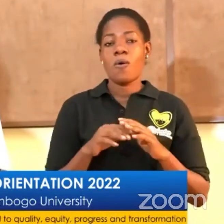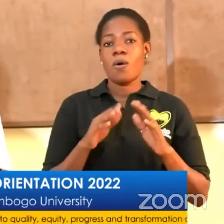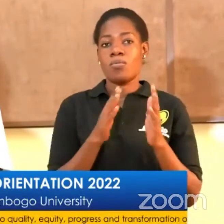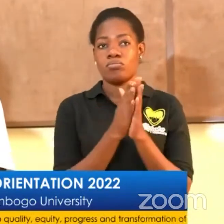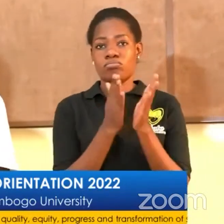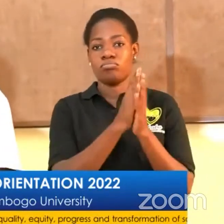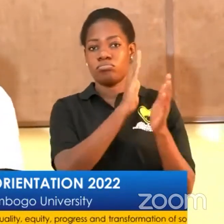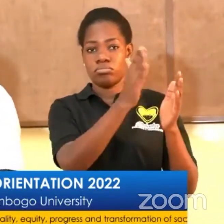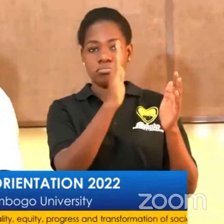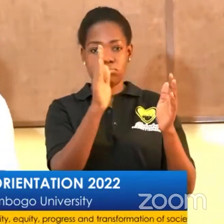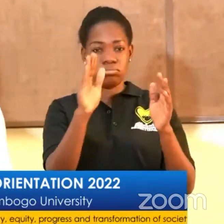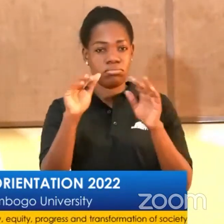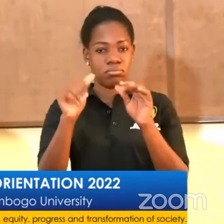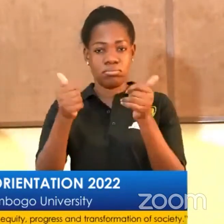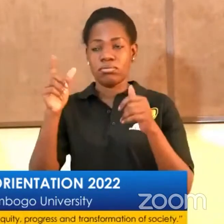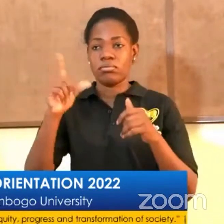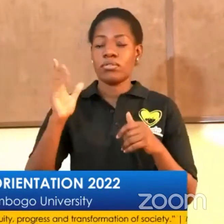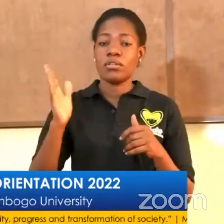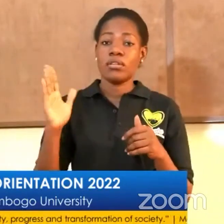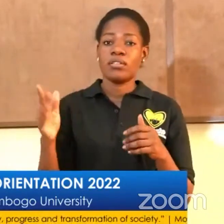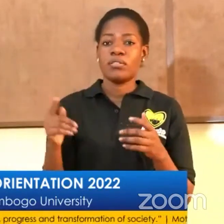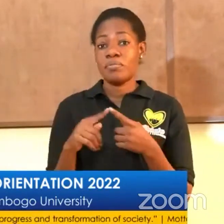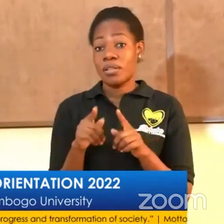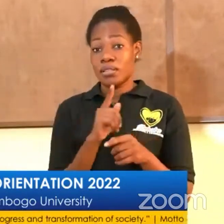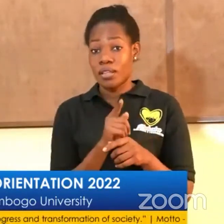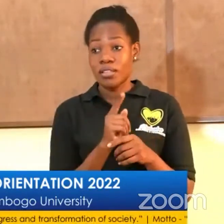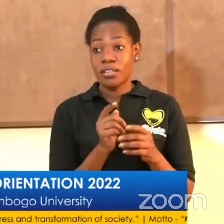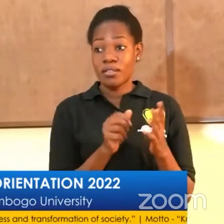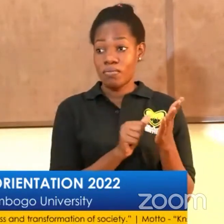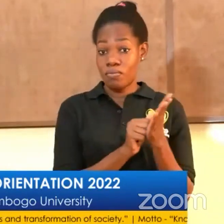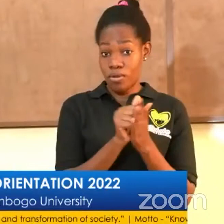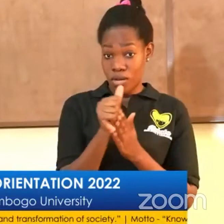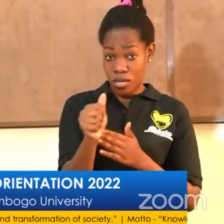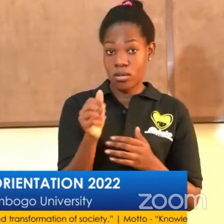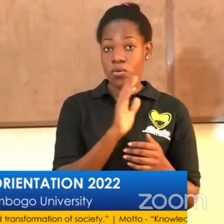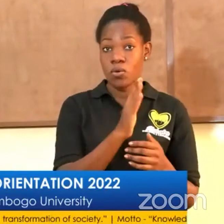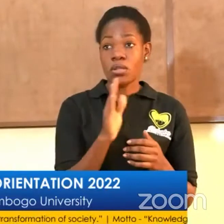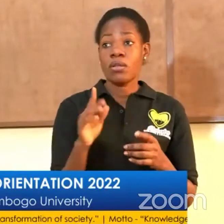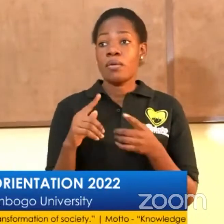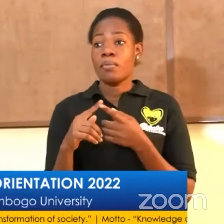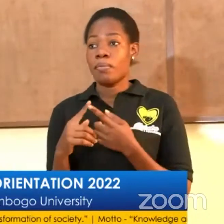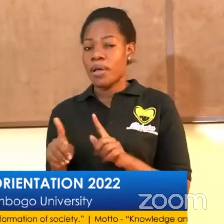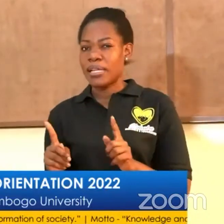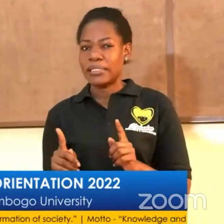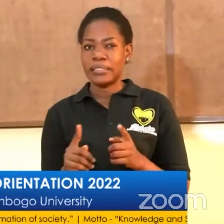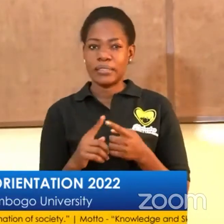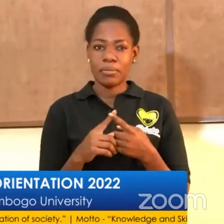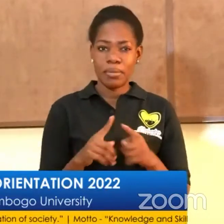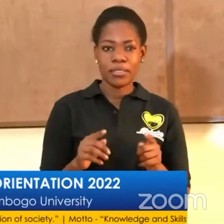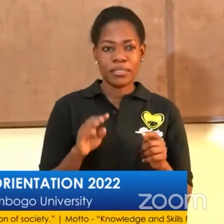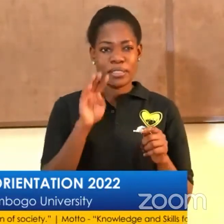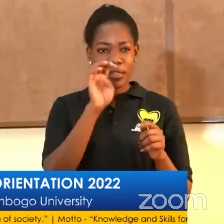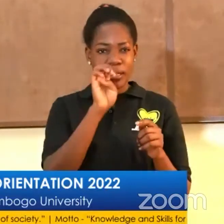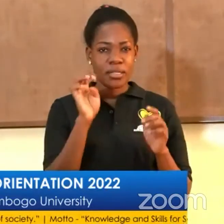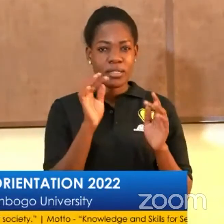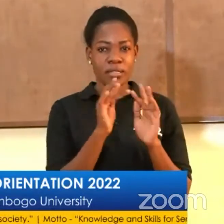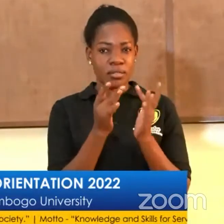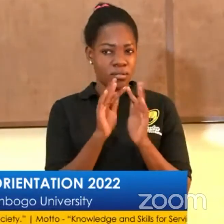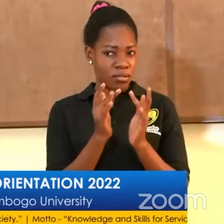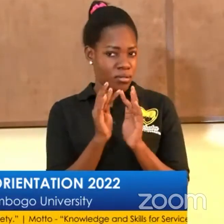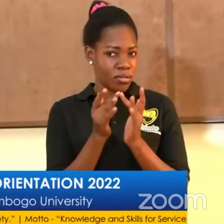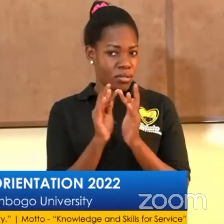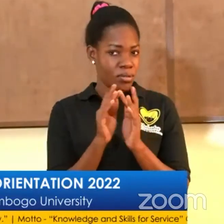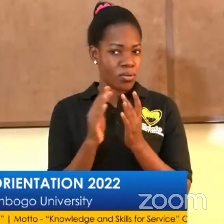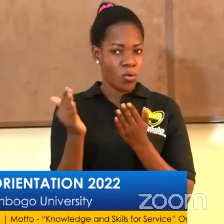in the library, but that is print collection. What about electronic collection? Our